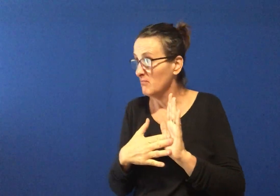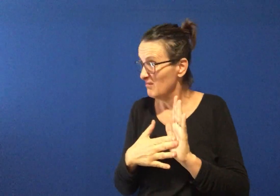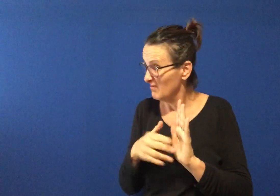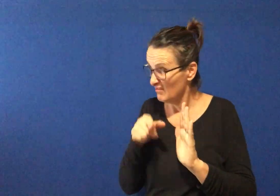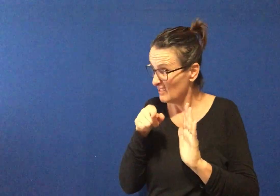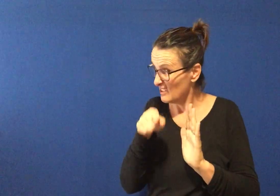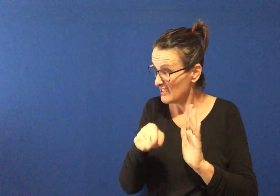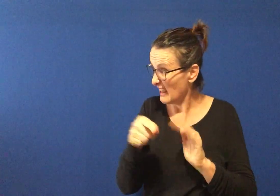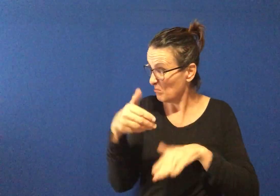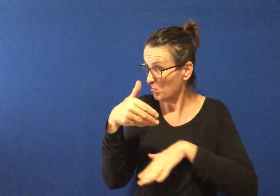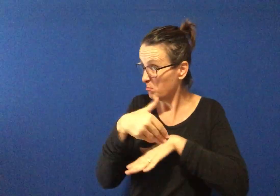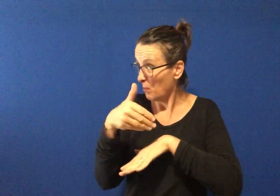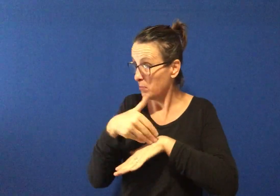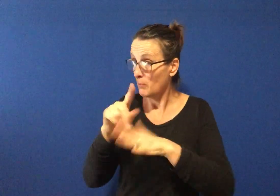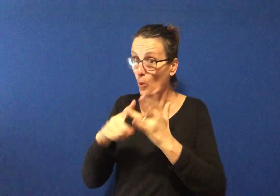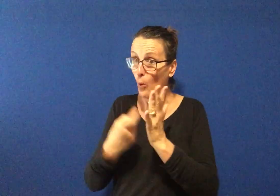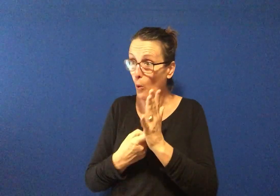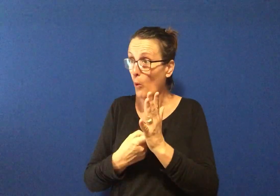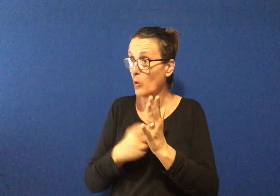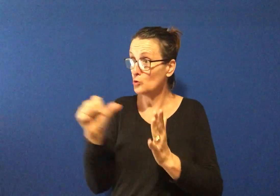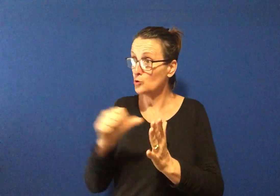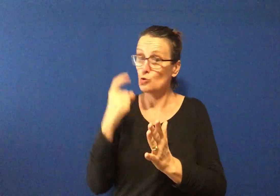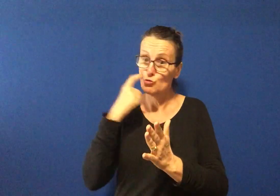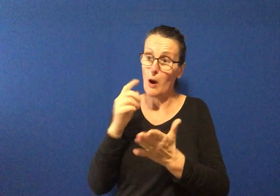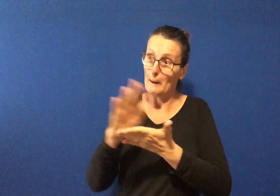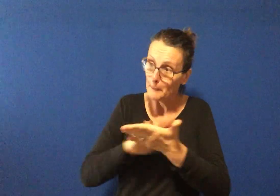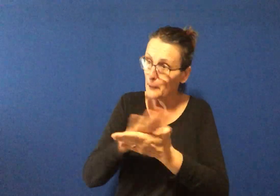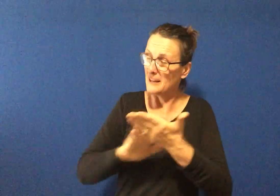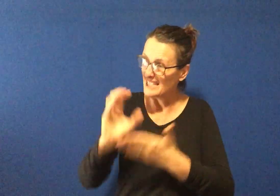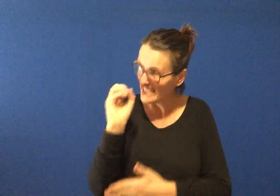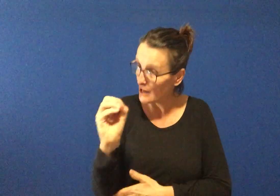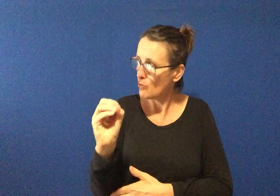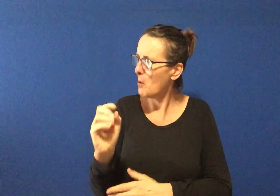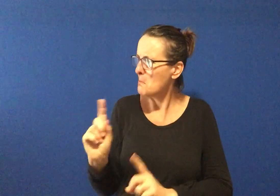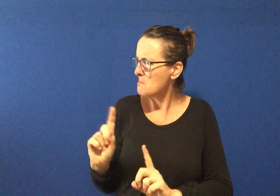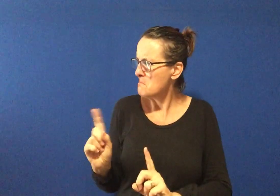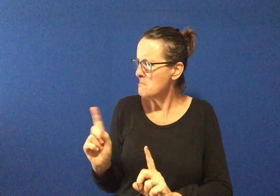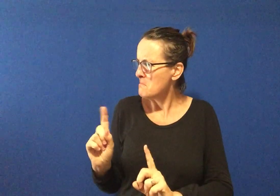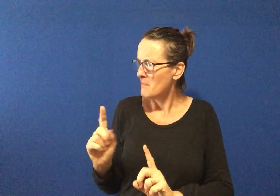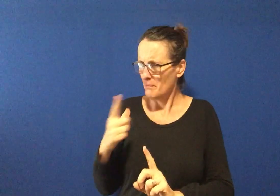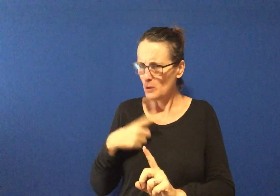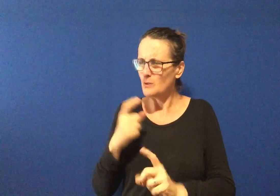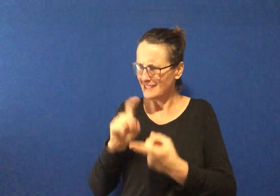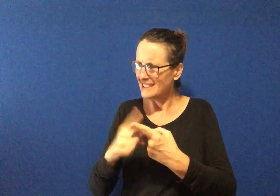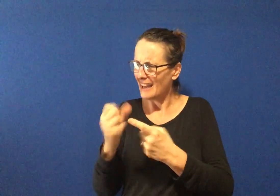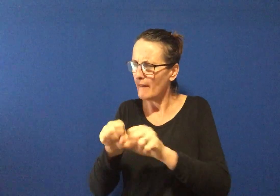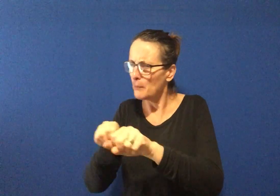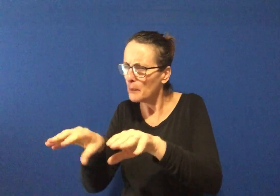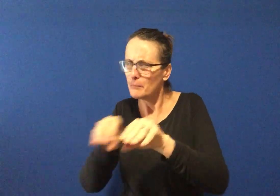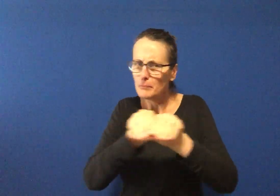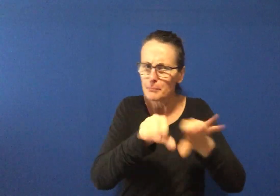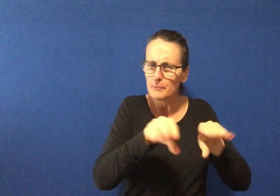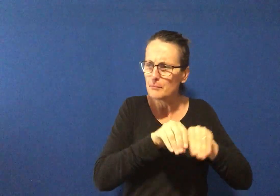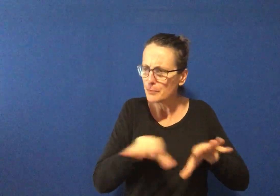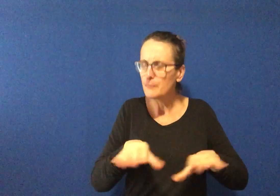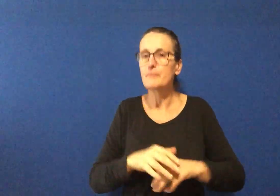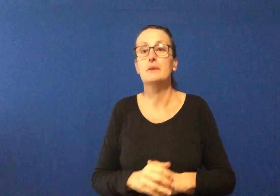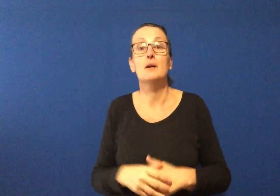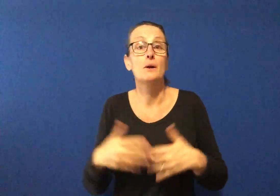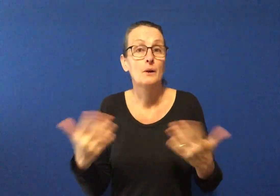Or should they be doing more to try to stamp out these last remaining pockets of the virus that seem to be circulating? Well, the dilemma here is